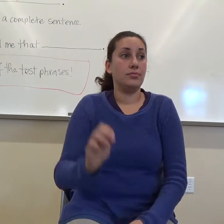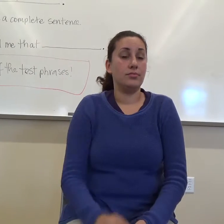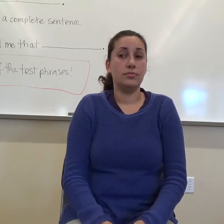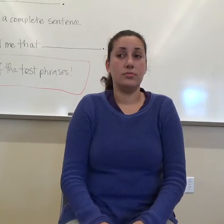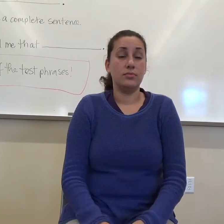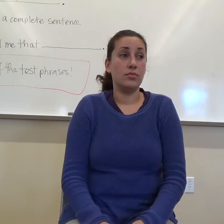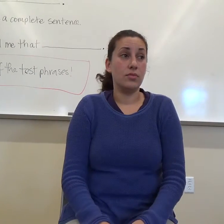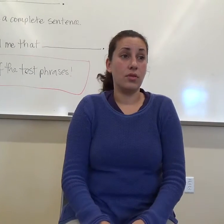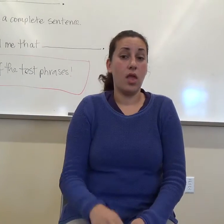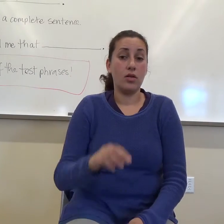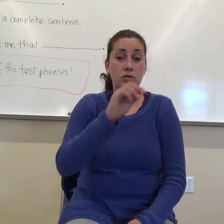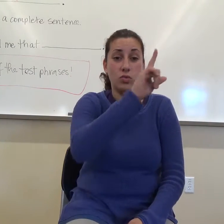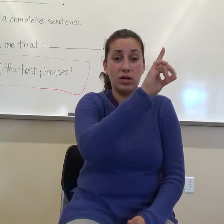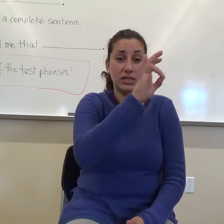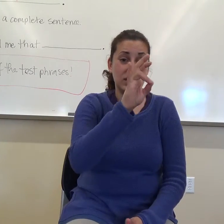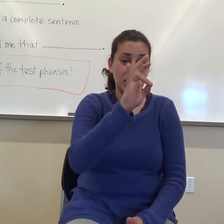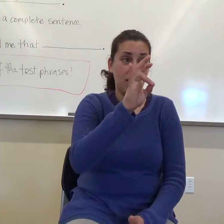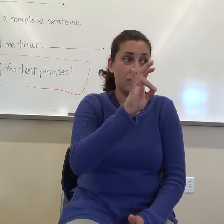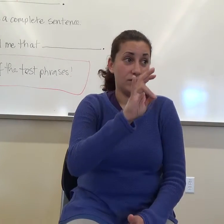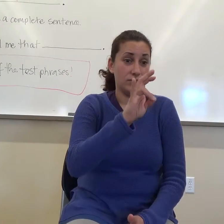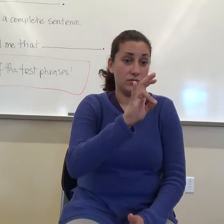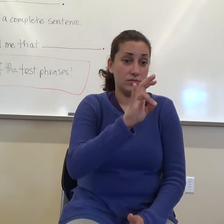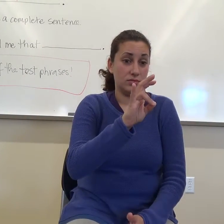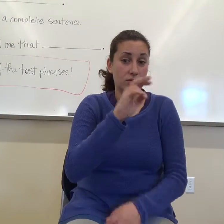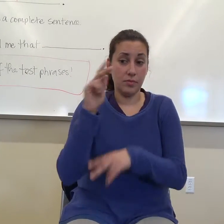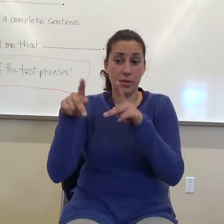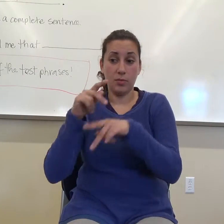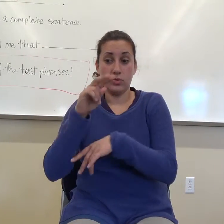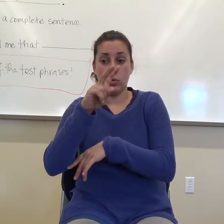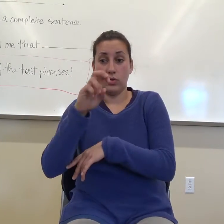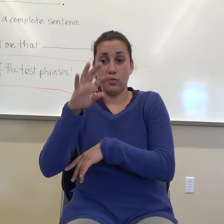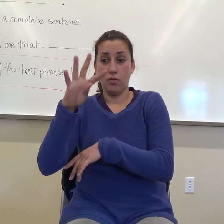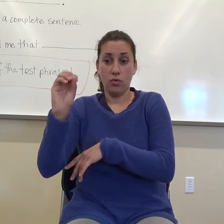27 of the 248 participants.